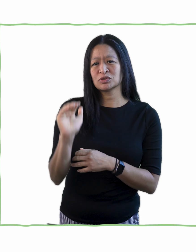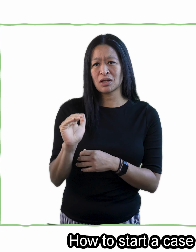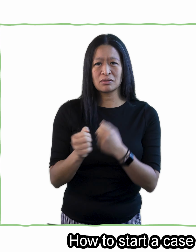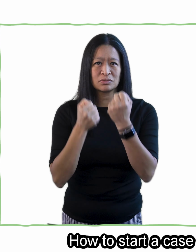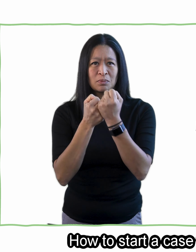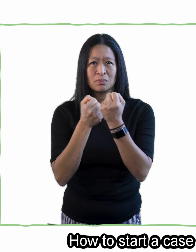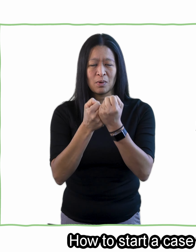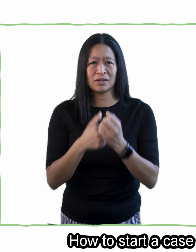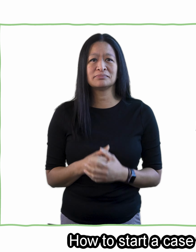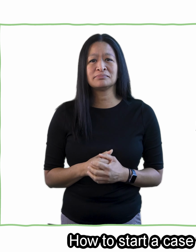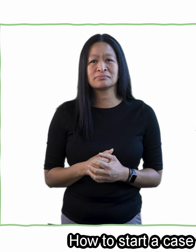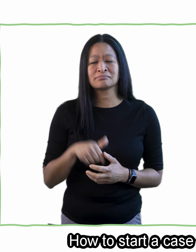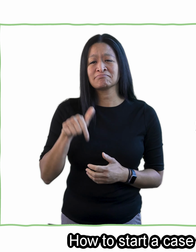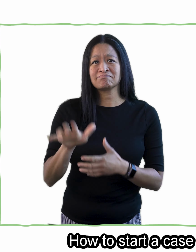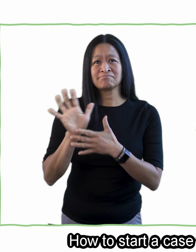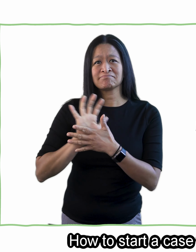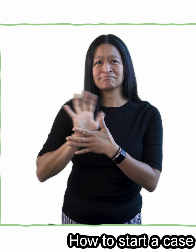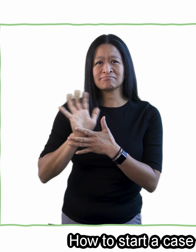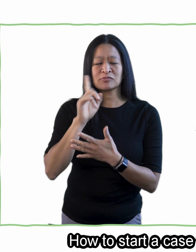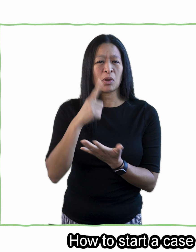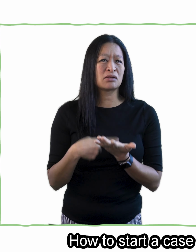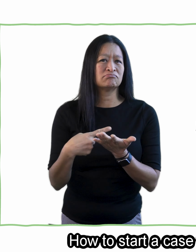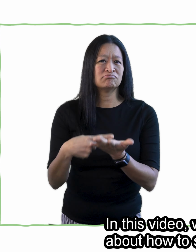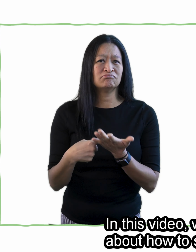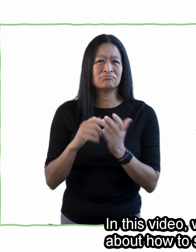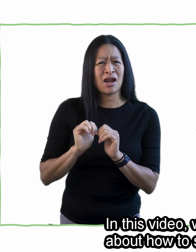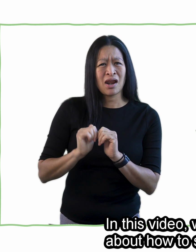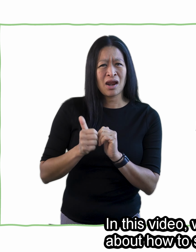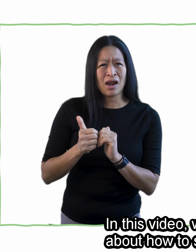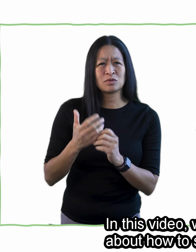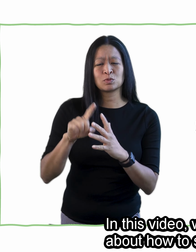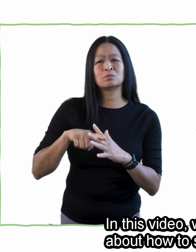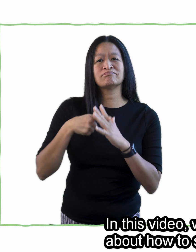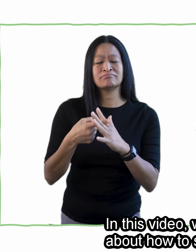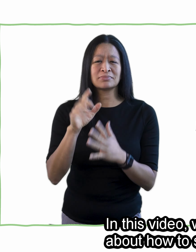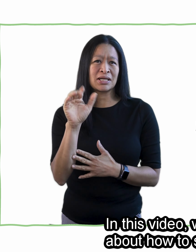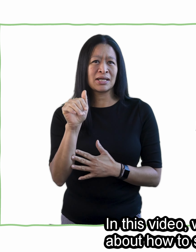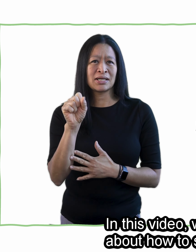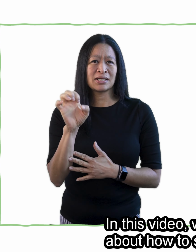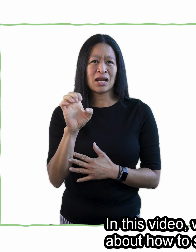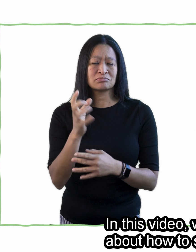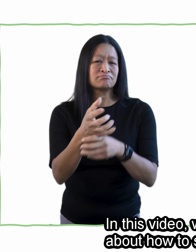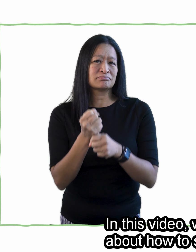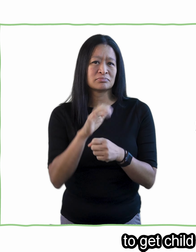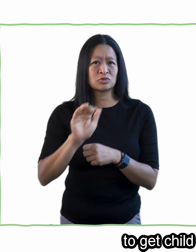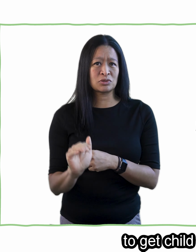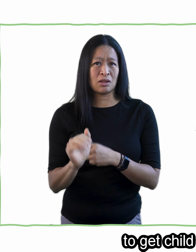How to start a case for child support. In this video, we will talk about how to start a case to get child